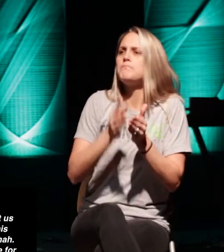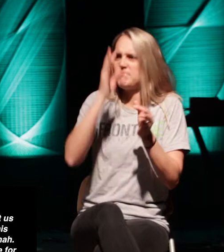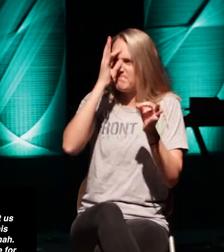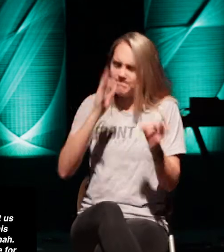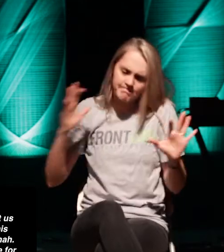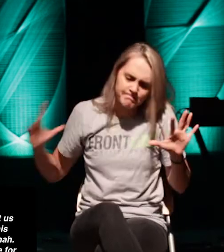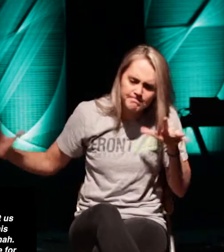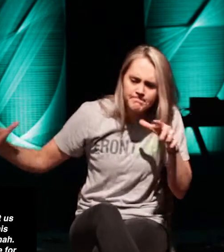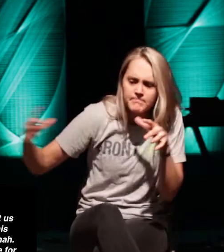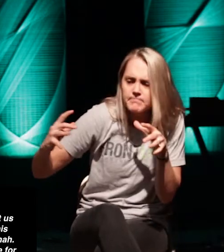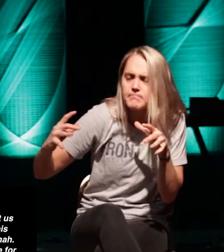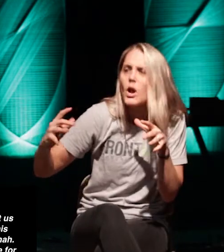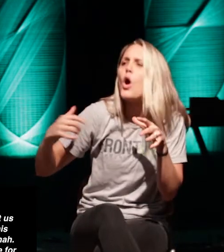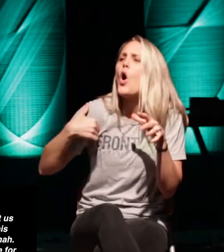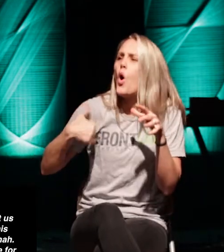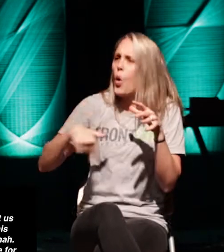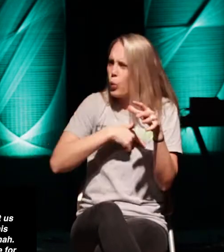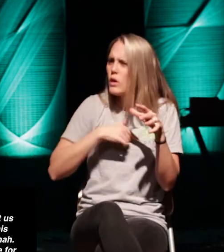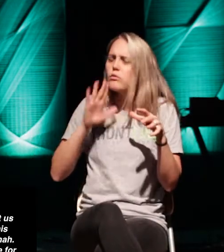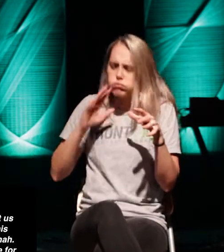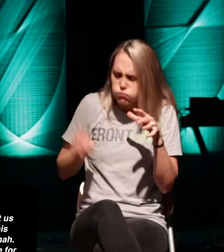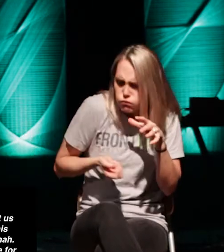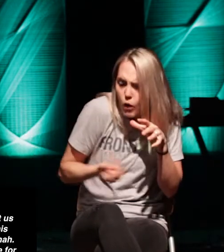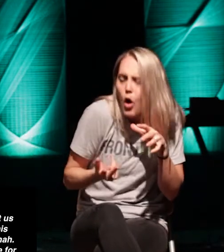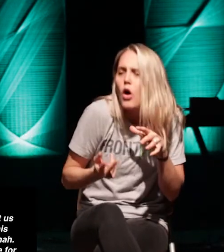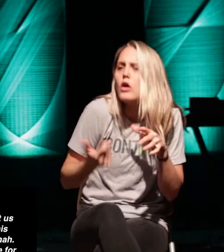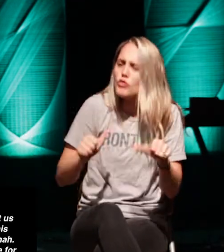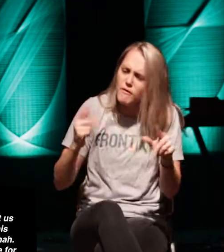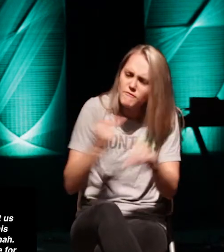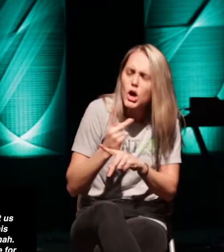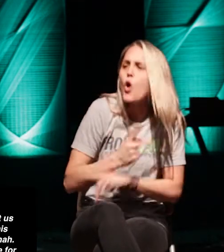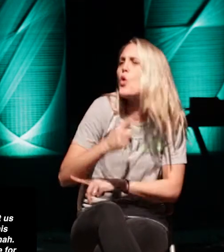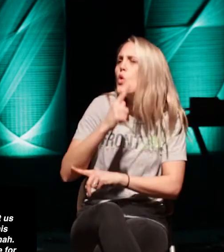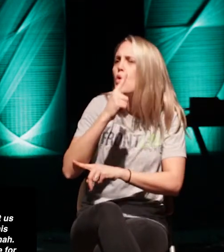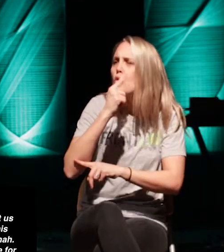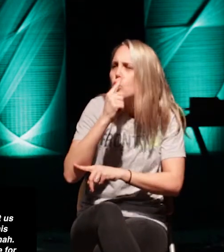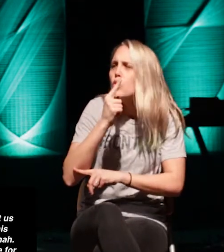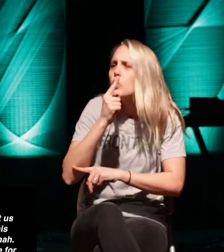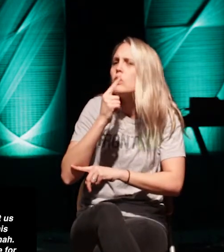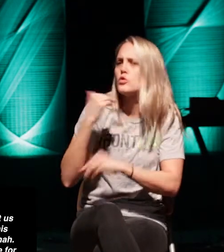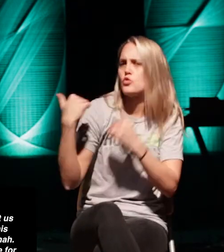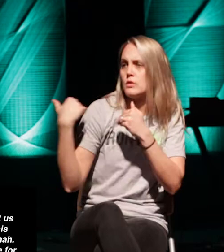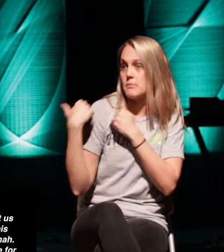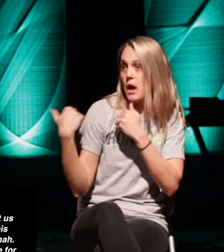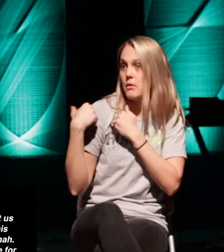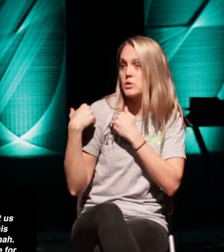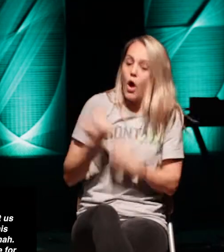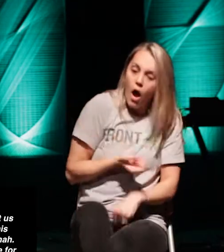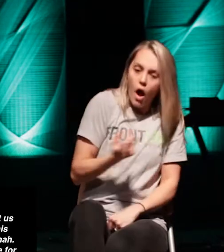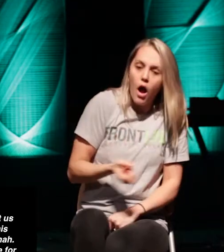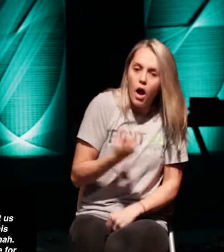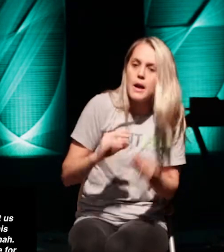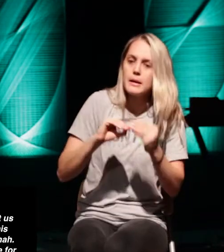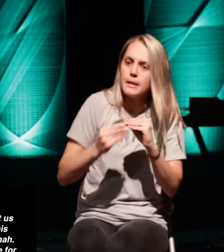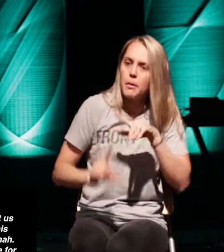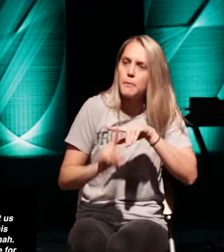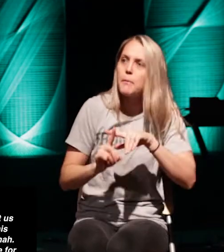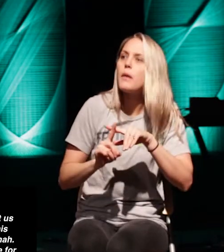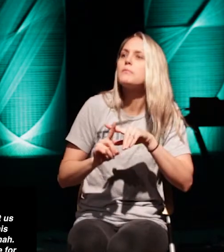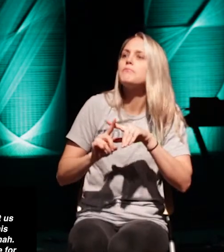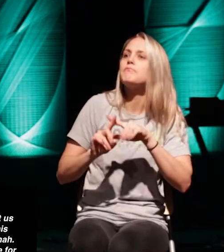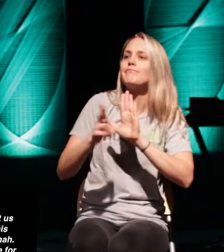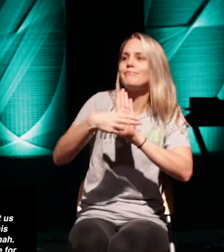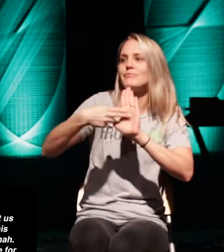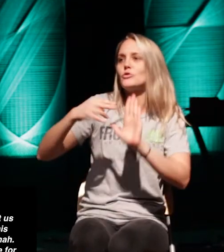bunch of dice, they roll them, they assign everybody a number, and the number that kept coming up is, wouldn't you guess it, our friend Jonah. So they say, Jonah, what the